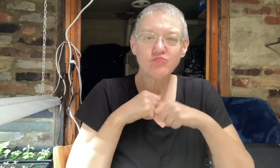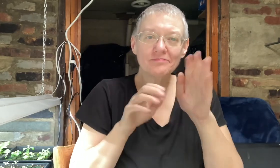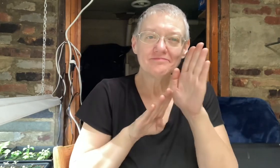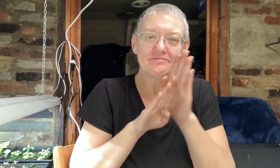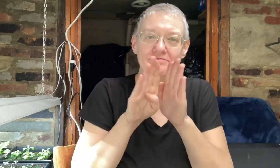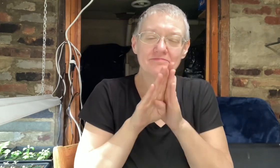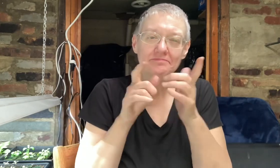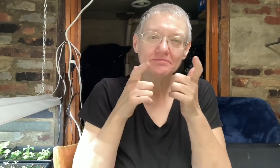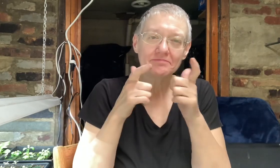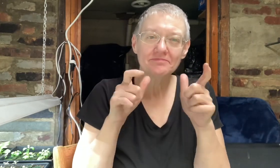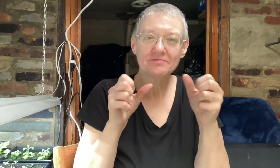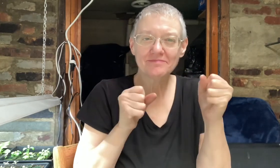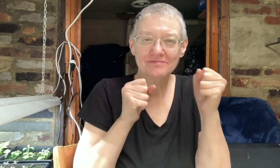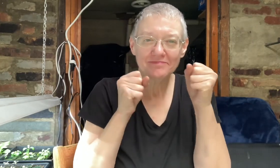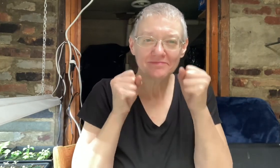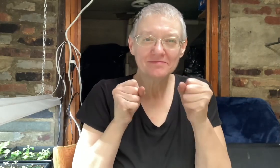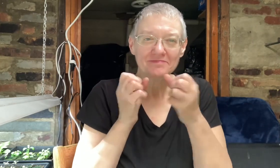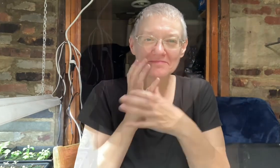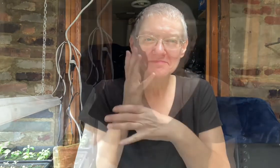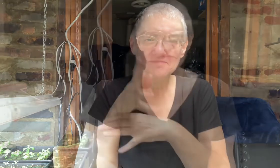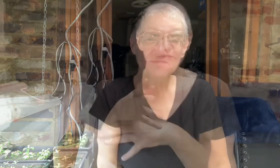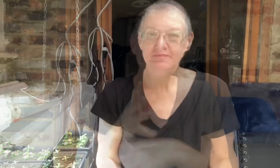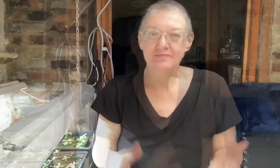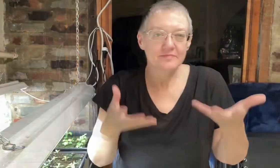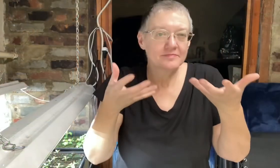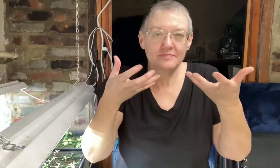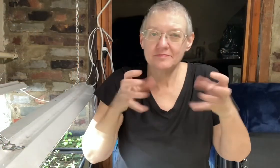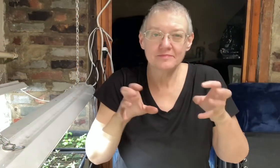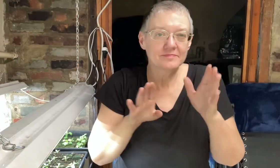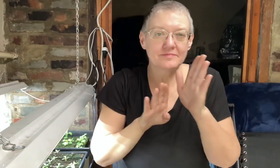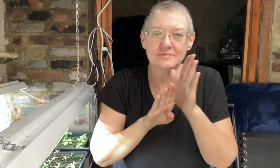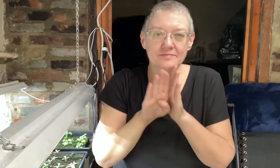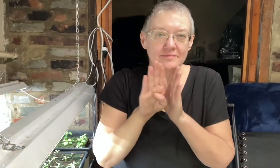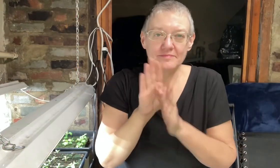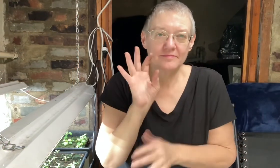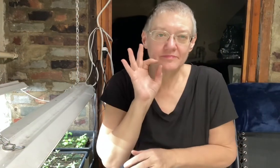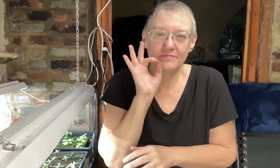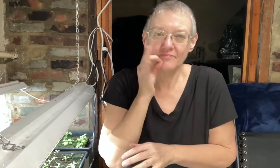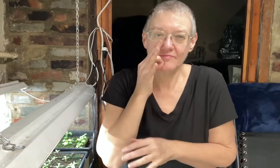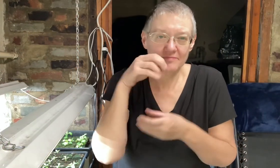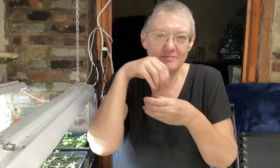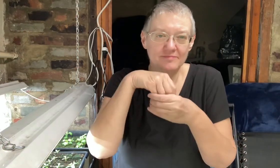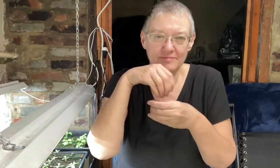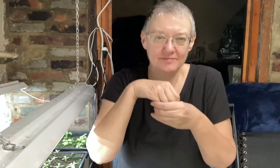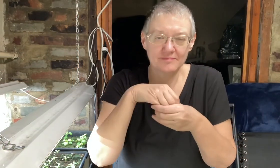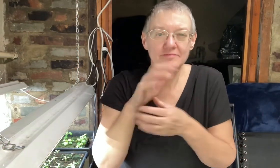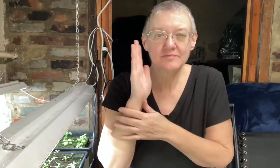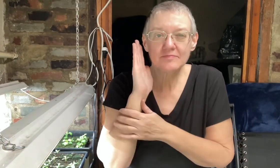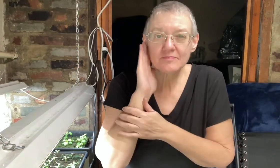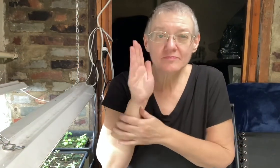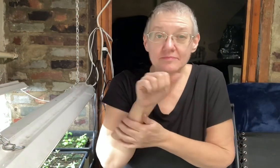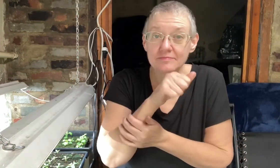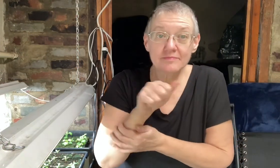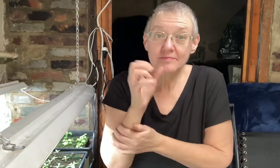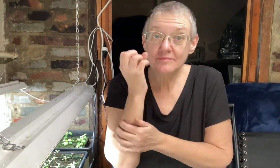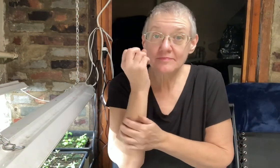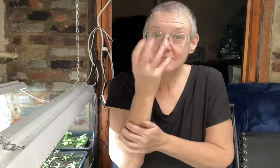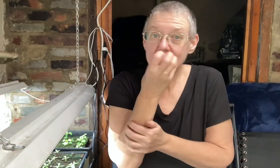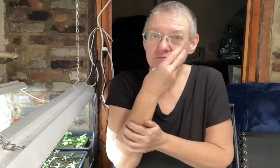grow. I want to develop big, strong plants. Now, I don't want them to fruit inside,